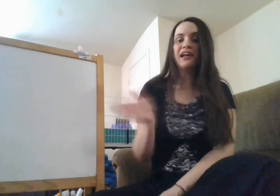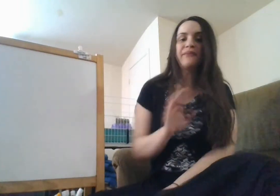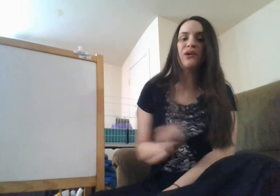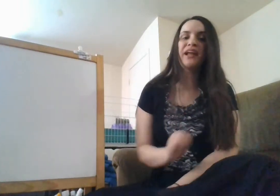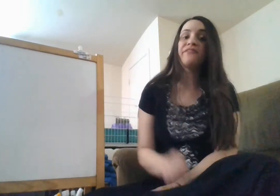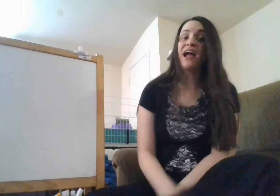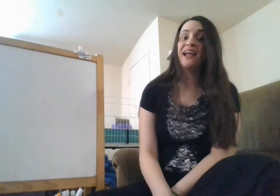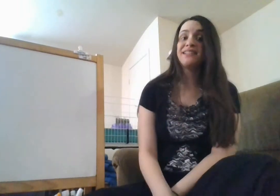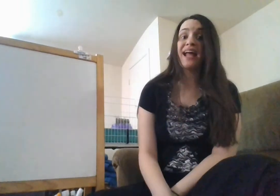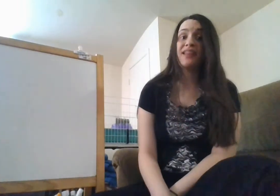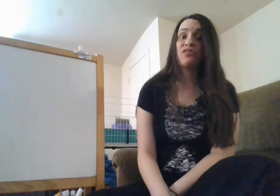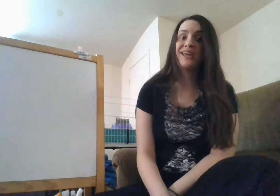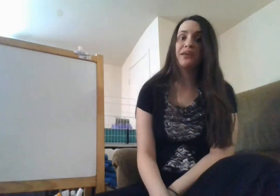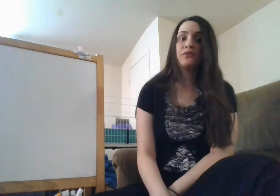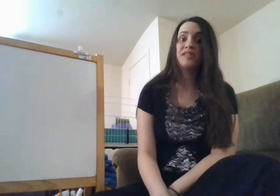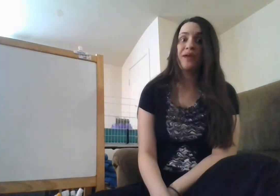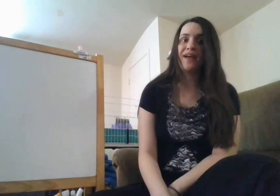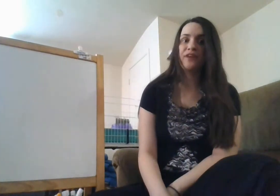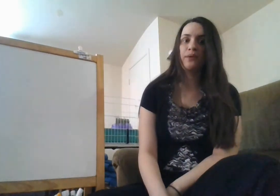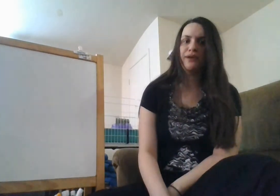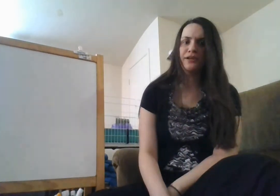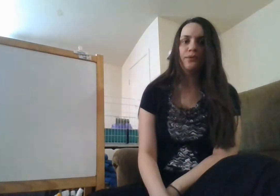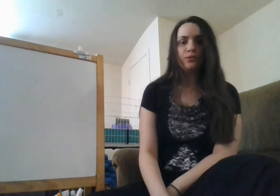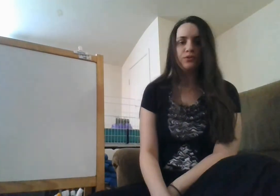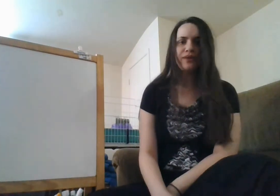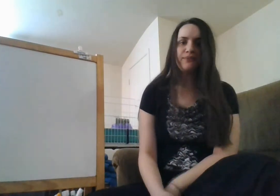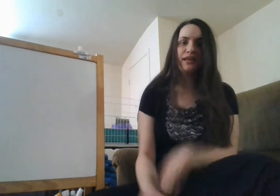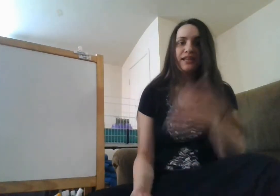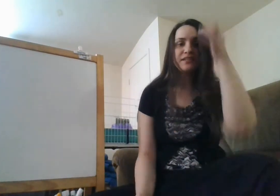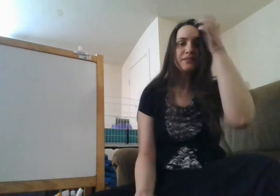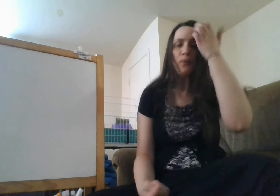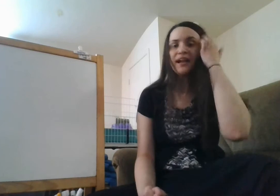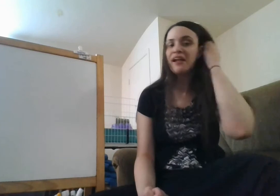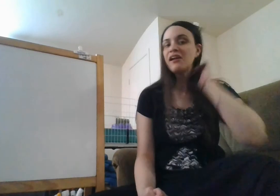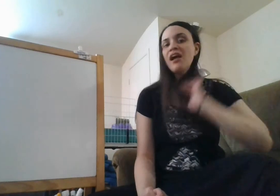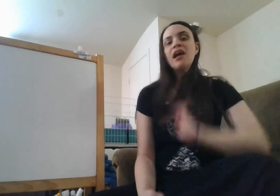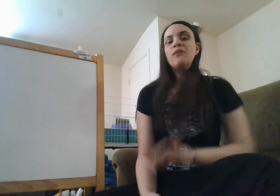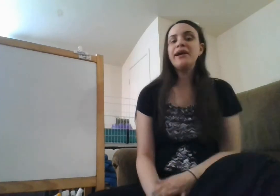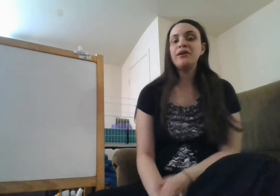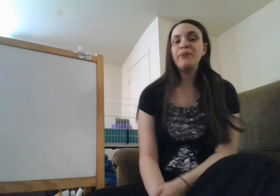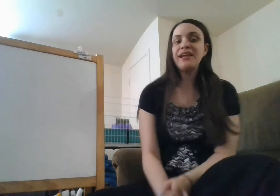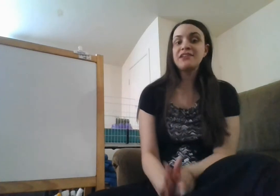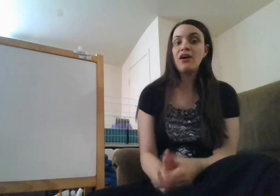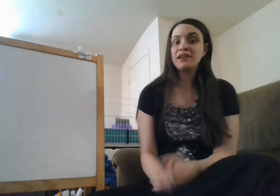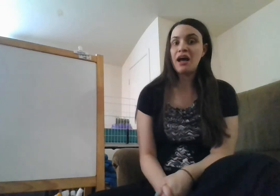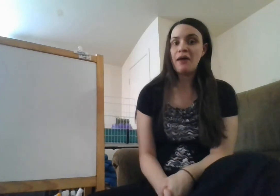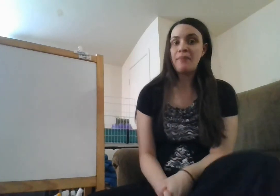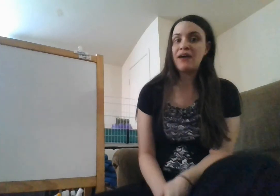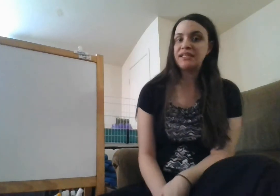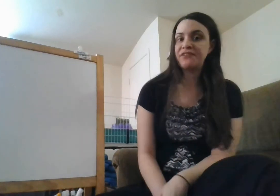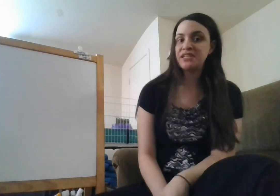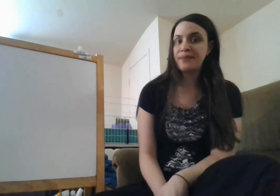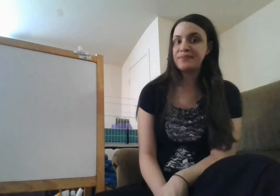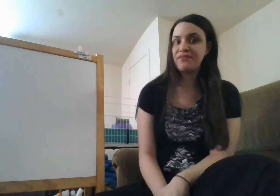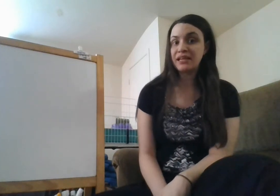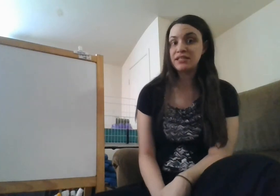Good morning, friends, and thank you to everyone who joined me this morning where we talked about different types of things